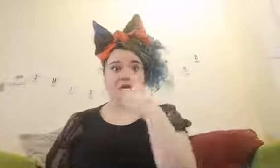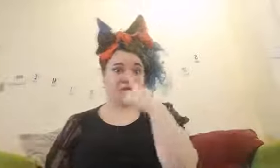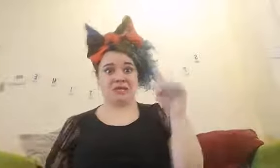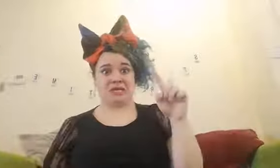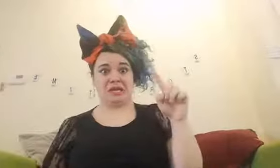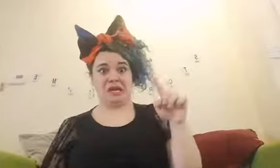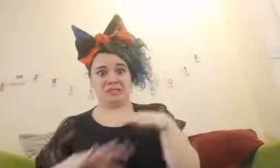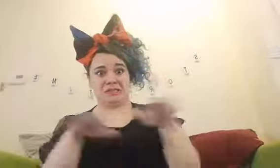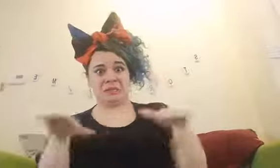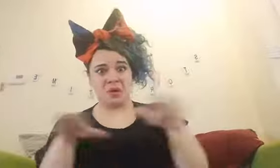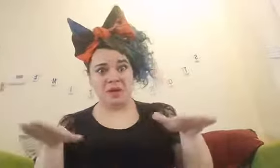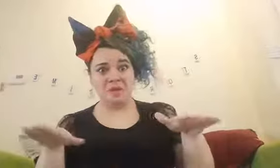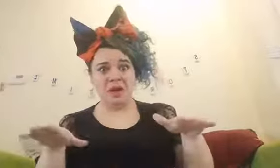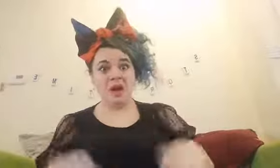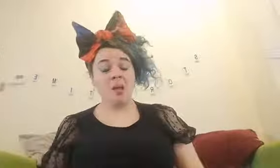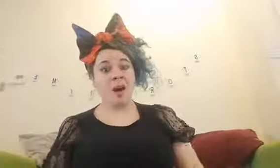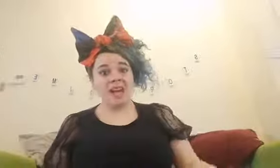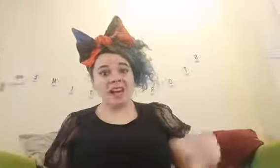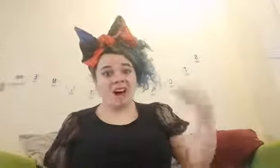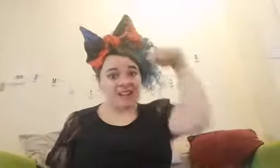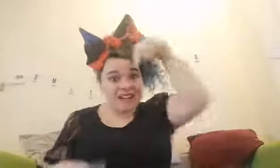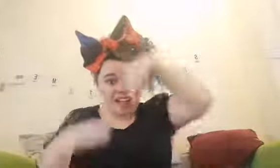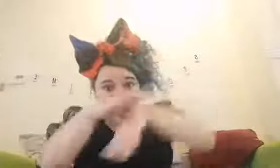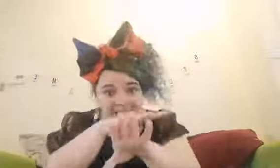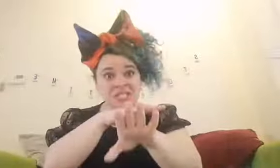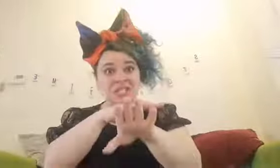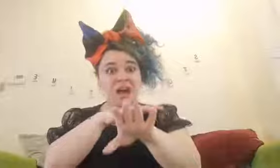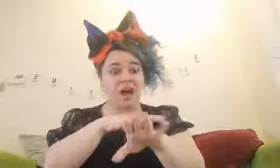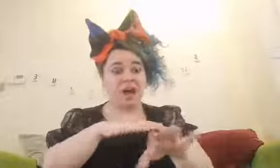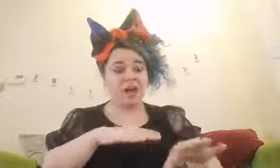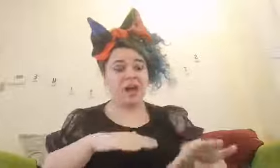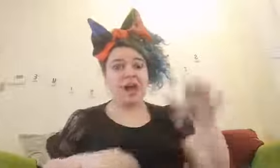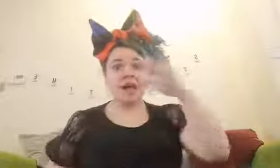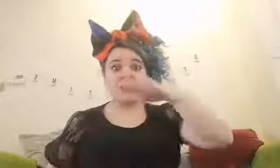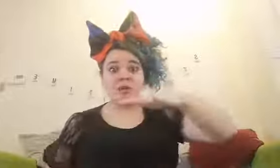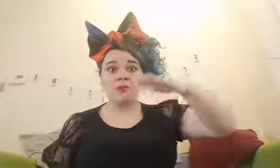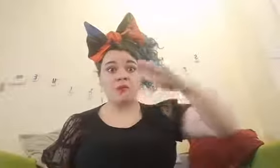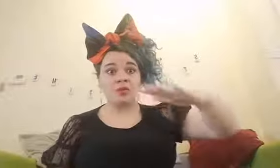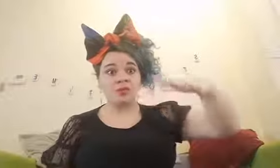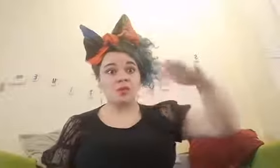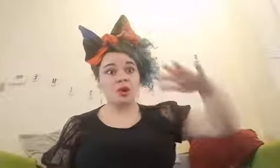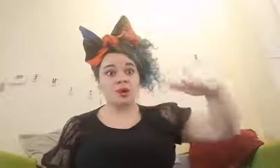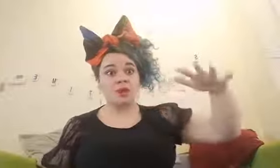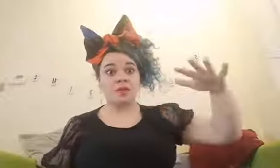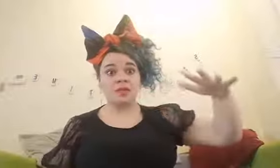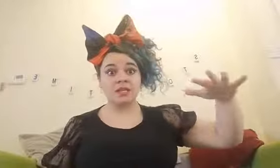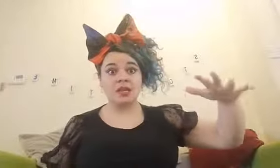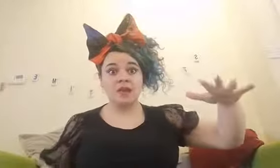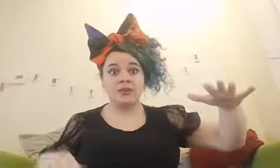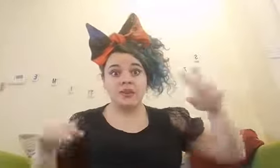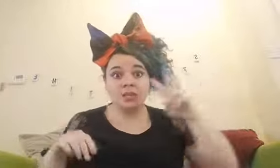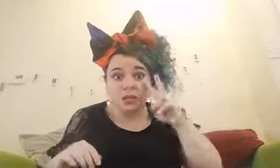spiders can't swim, but I can't get under. And he would float on the surface,